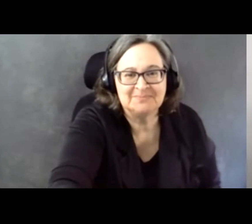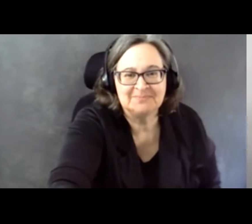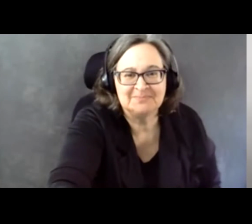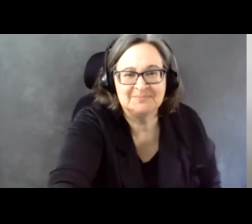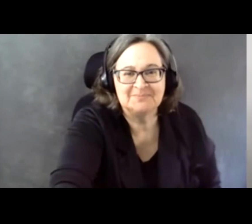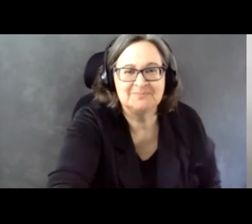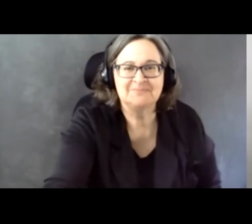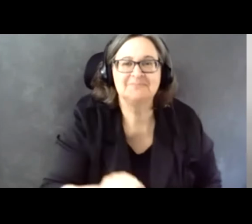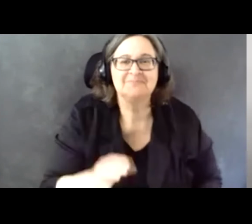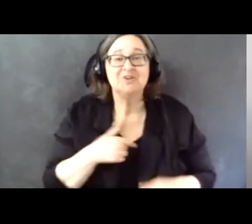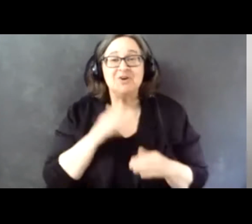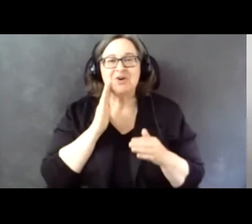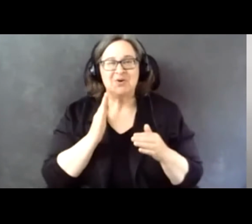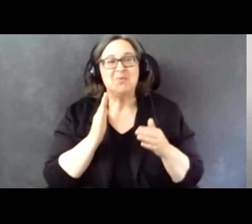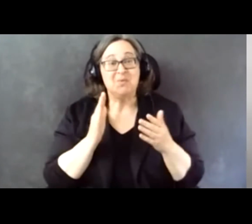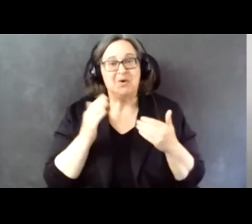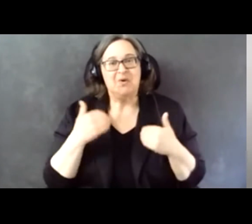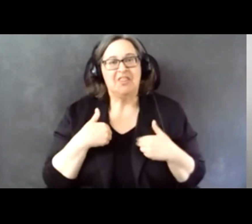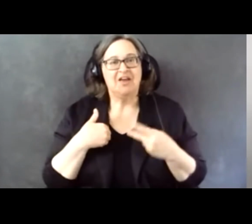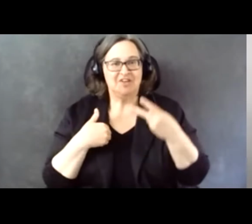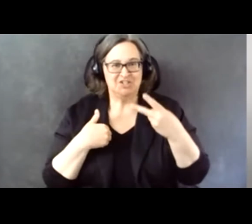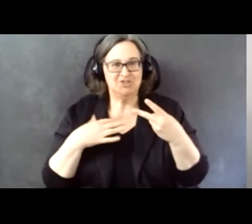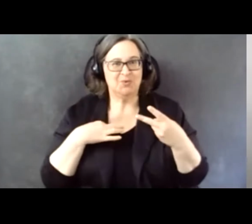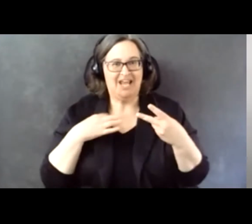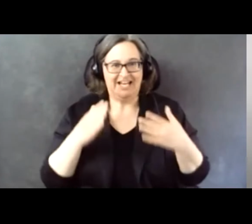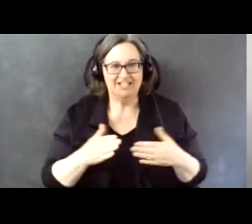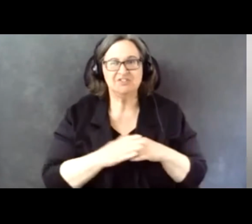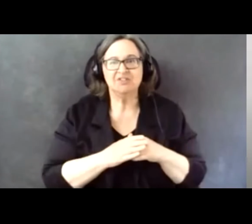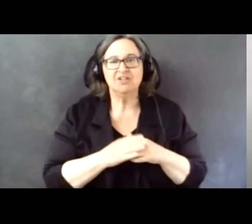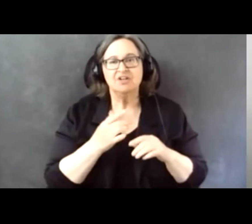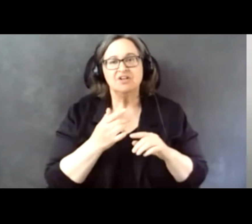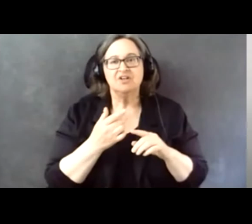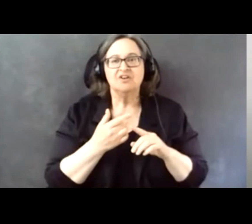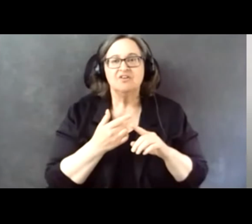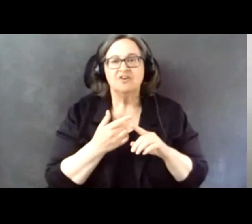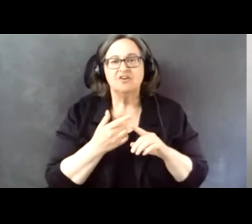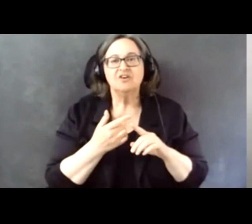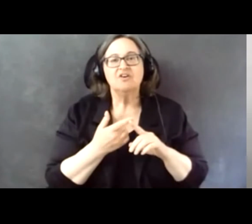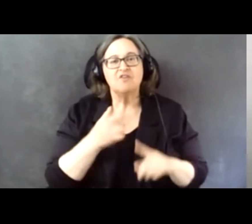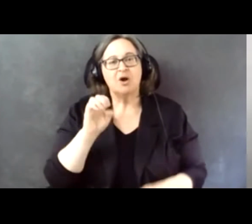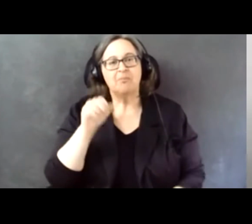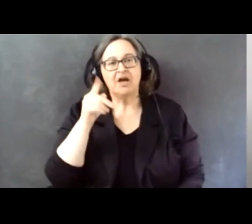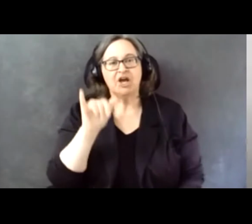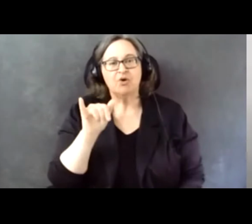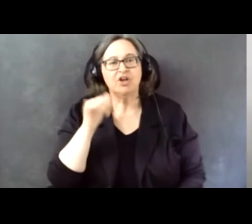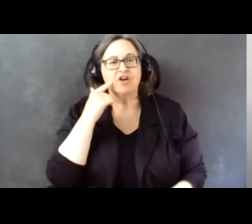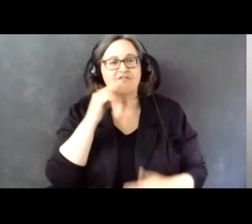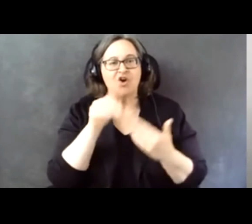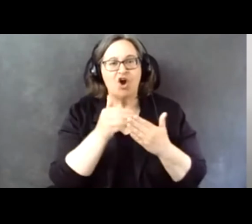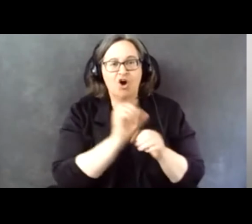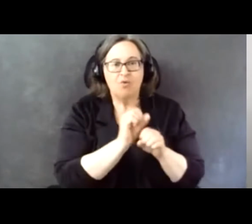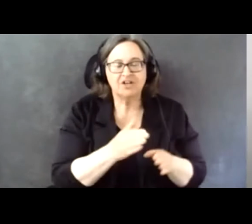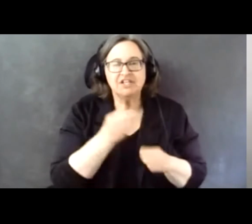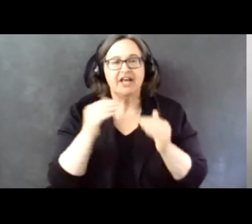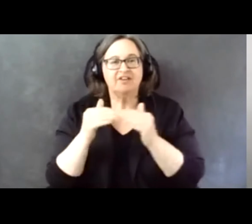so we're going to be joined today by two candidates from equity for all workers to fair contracts and needed community